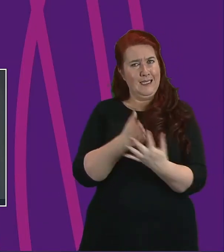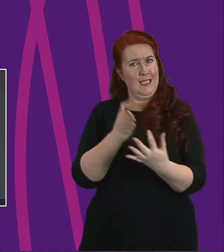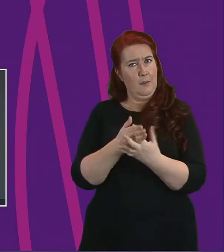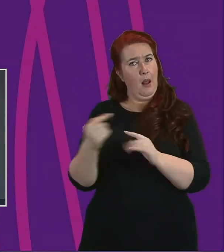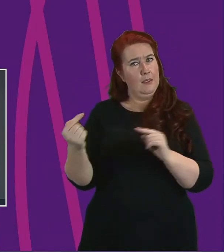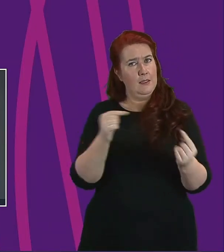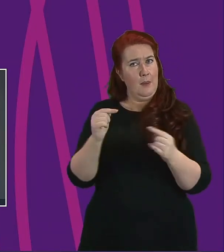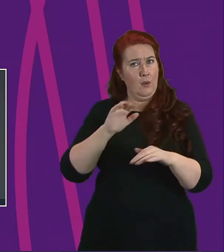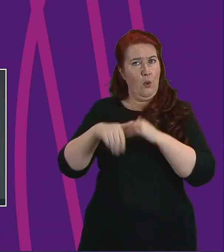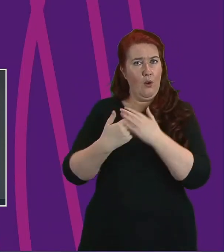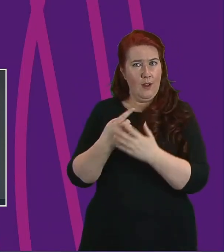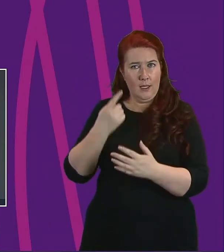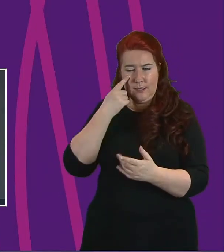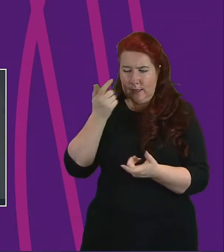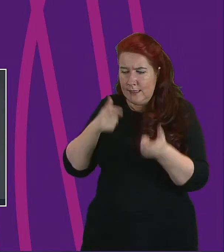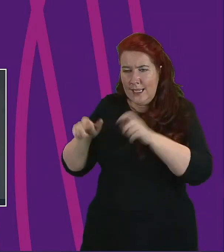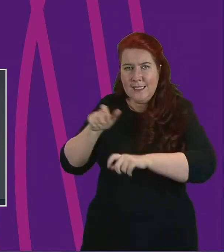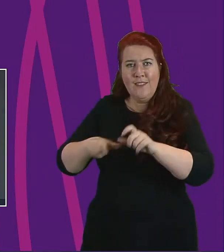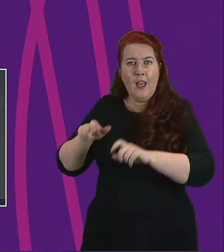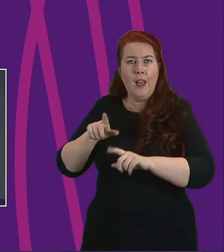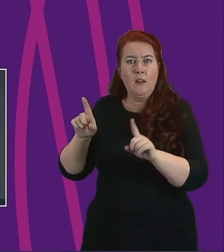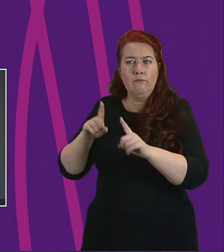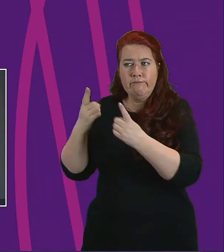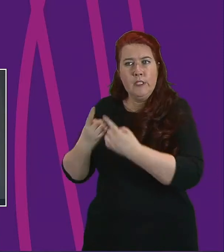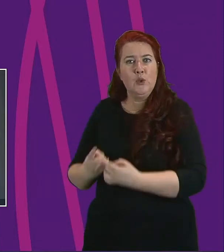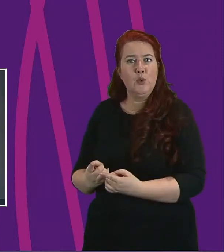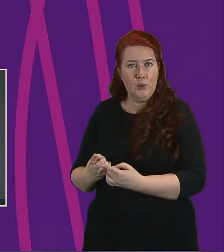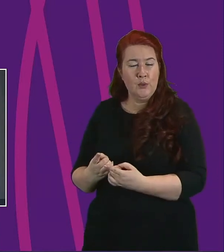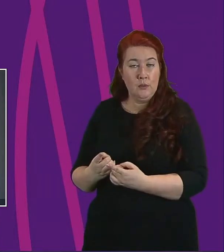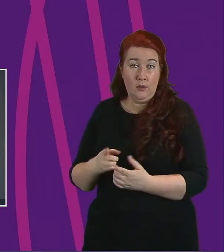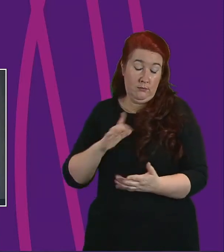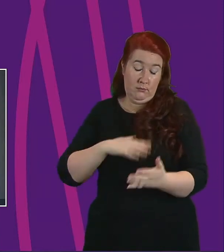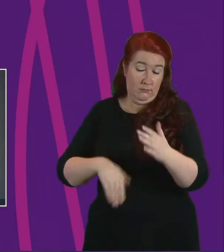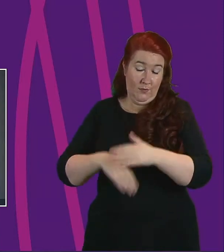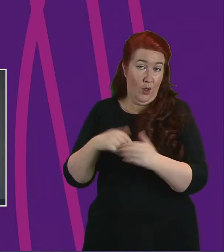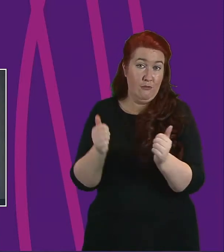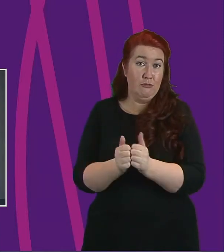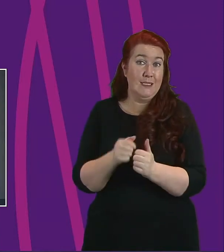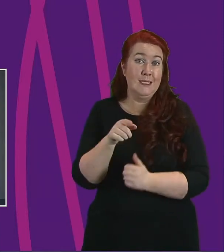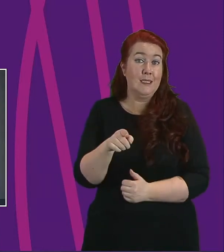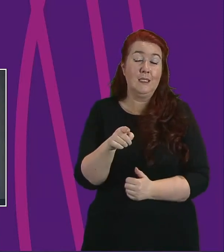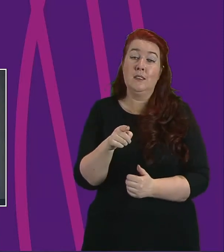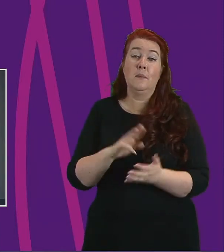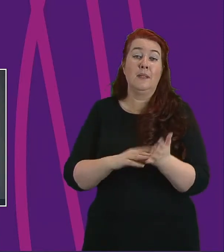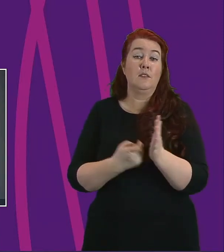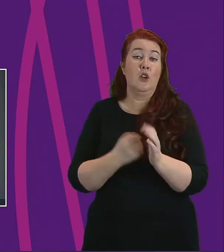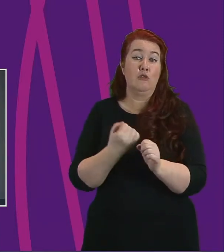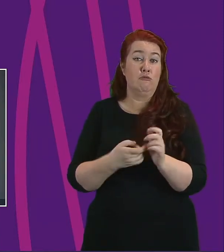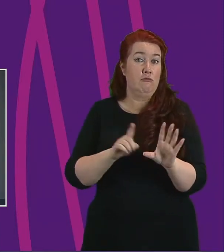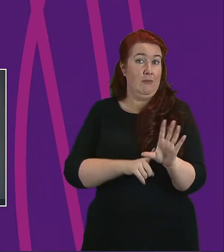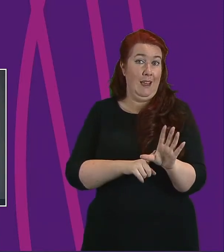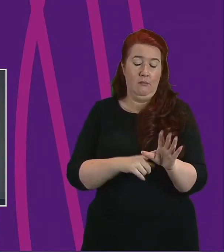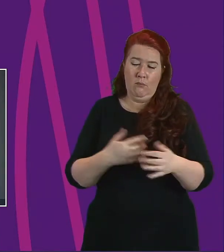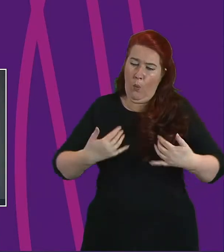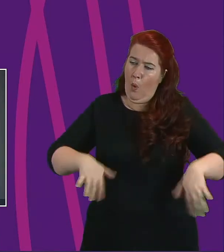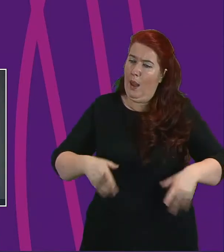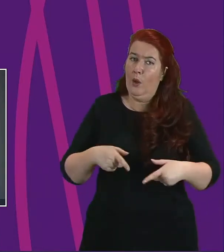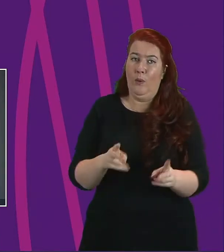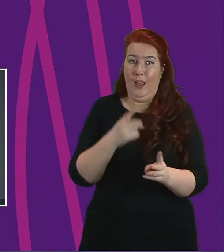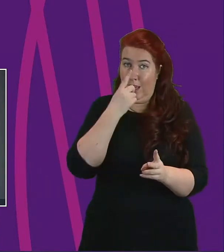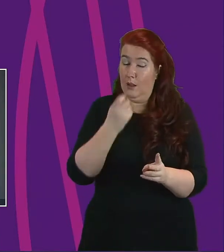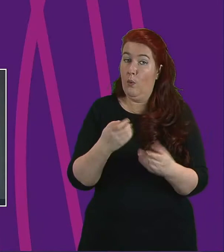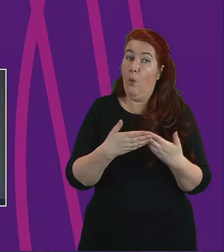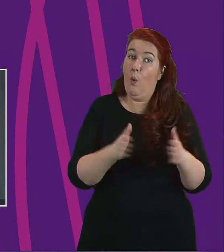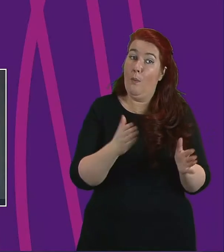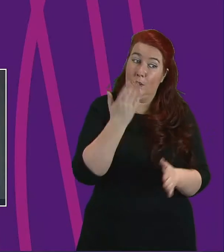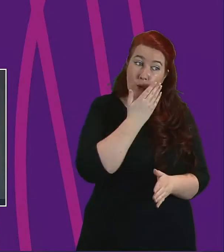about the scientific issues, because I fundamentally agree with Mr. Gray that we can only reopen schools when it is safe